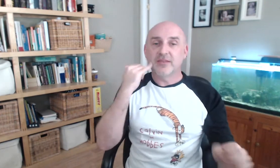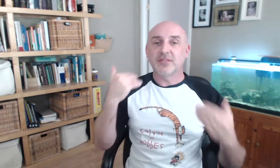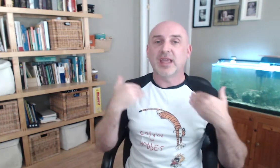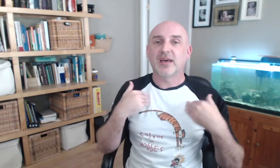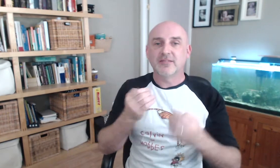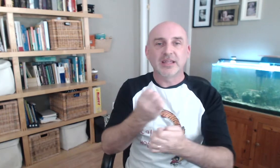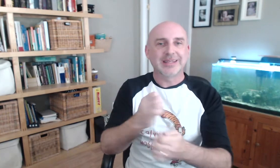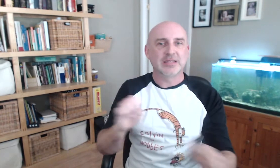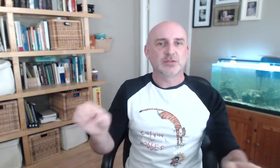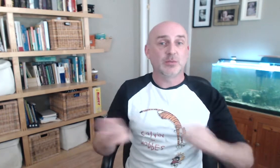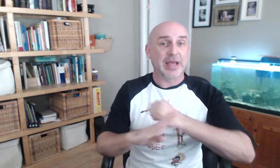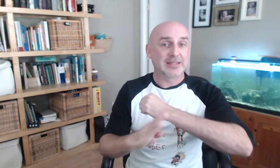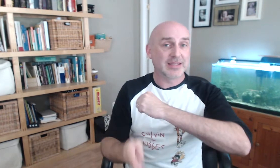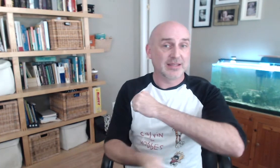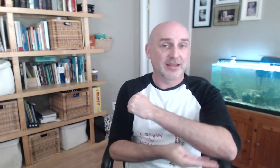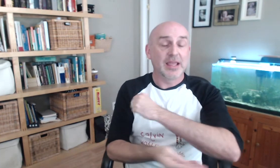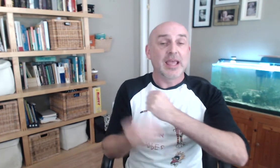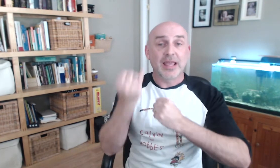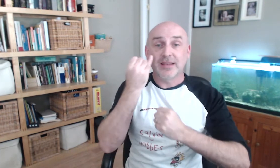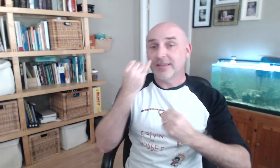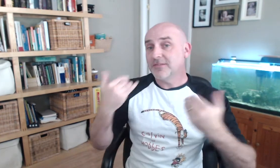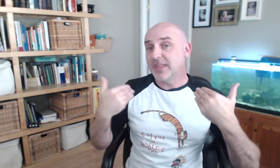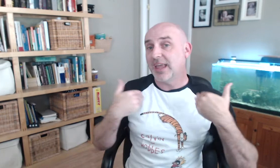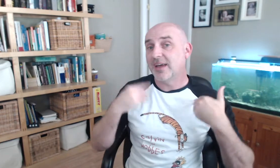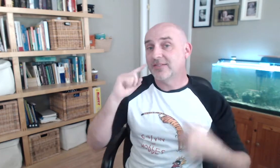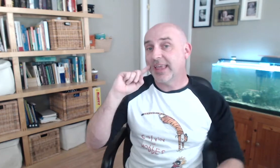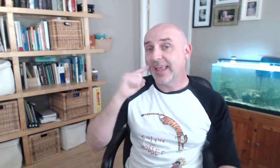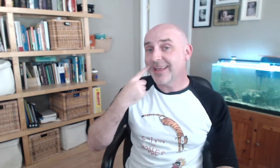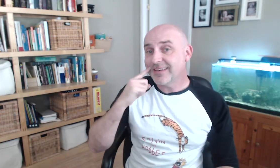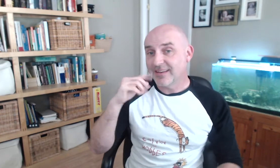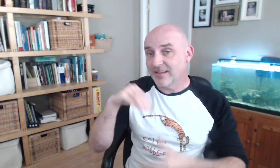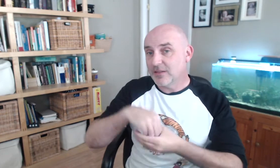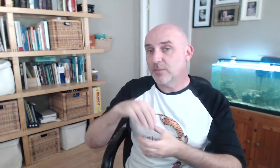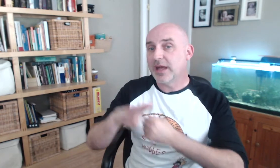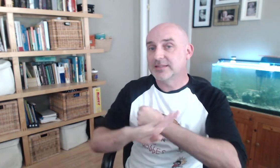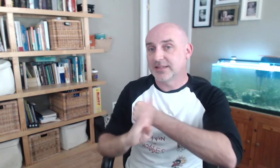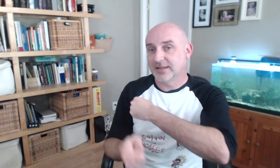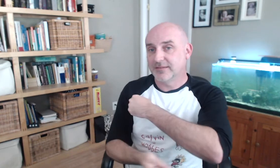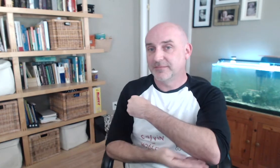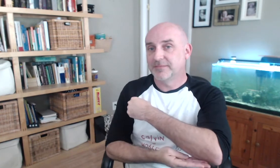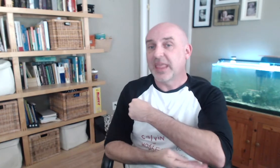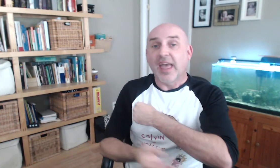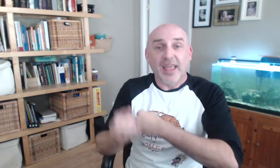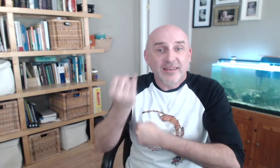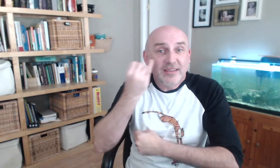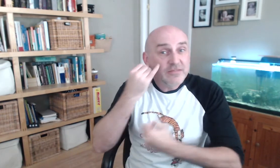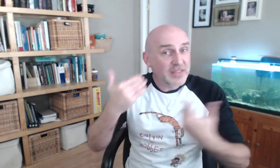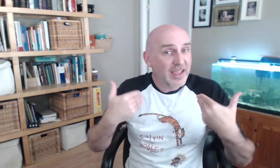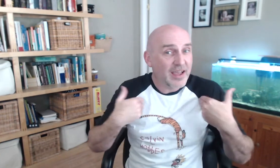they have an Easter basket, and if they have candy in their basket, and if they have,